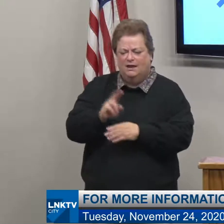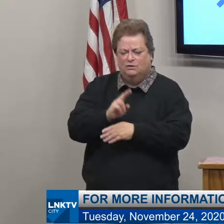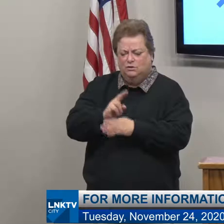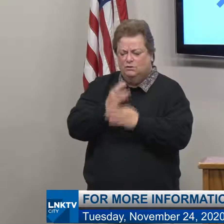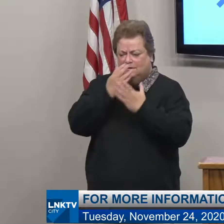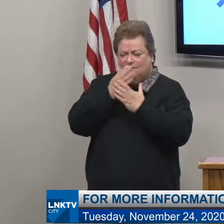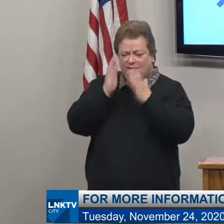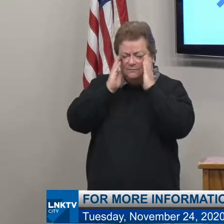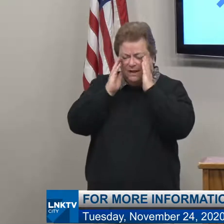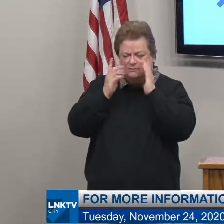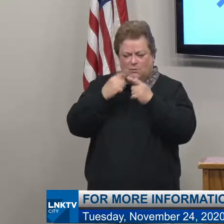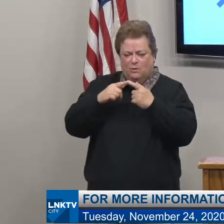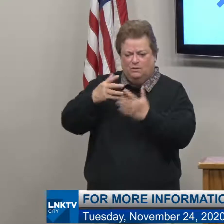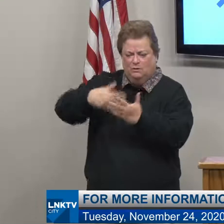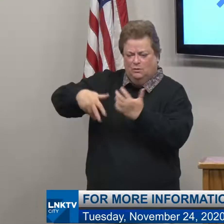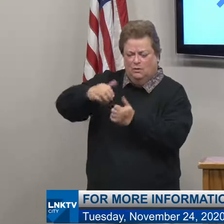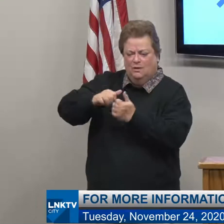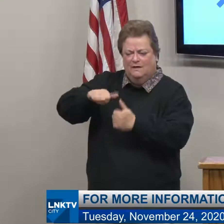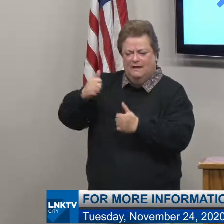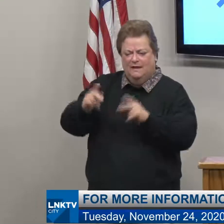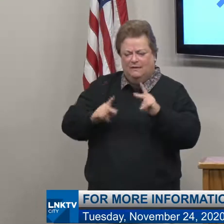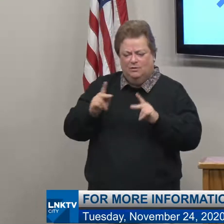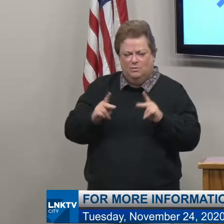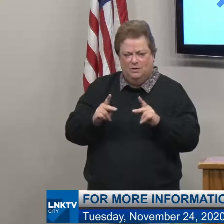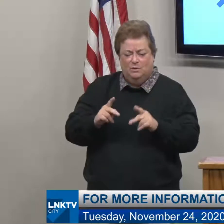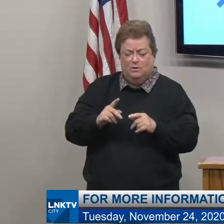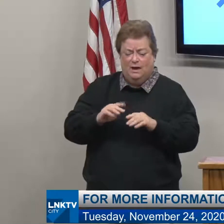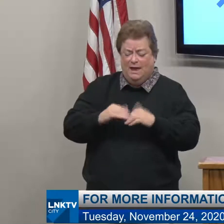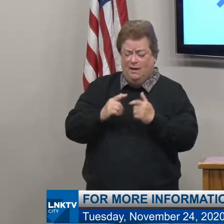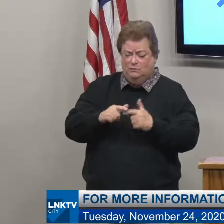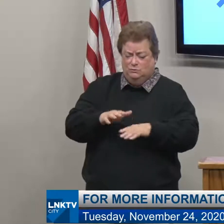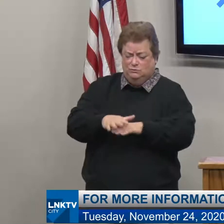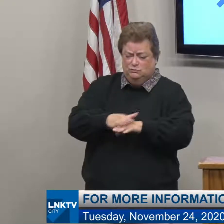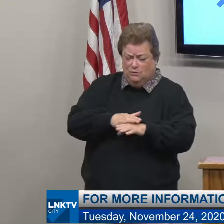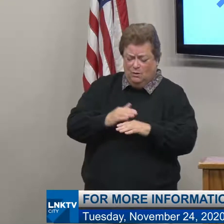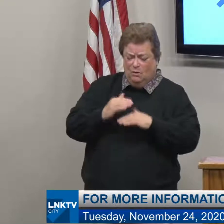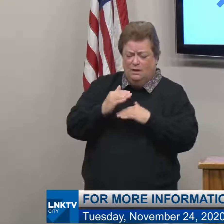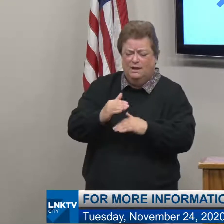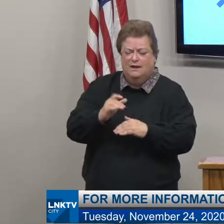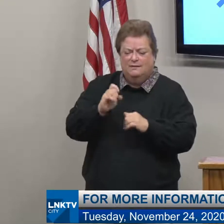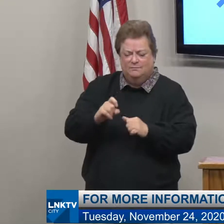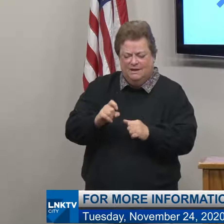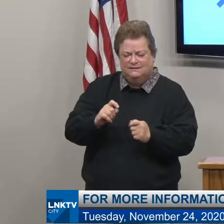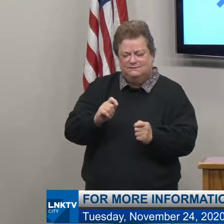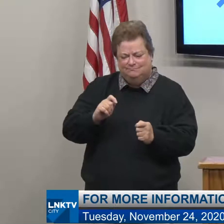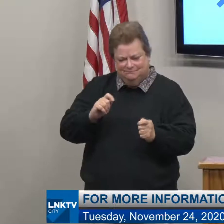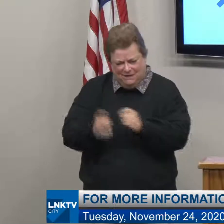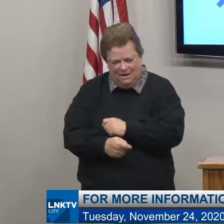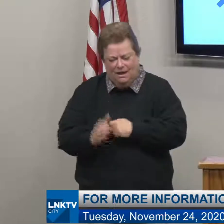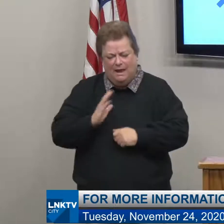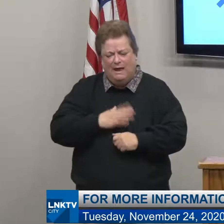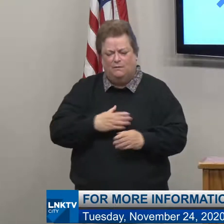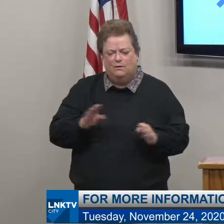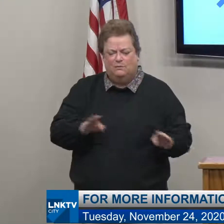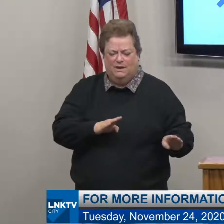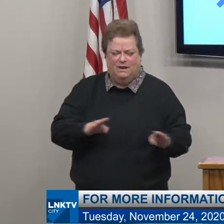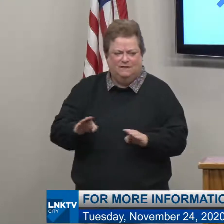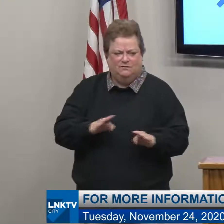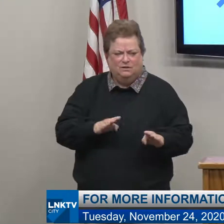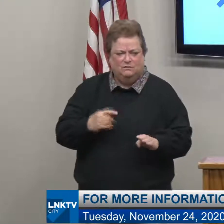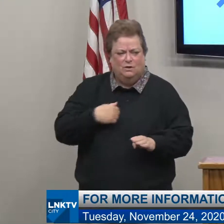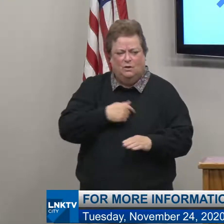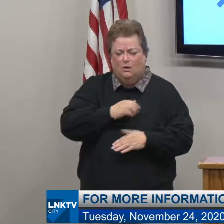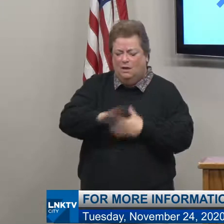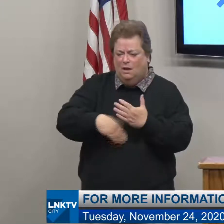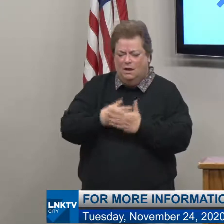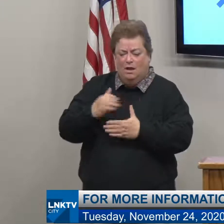other people. Slowing the transmission of the virus requires a significant shift in behavior. We are all at risk,